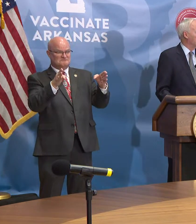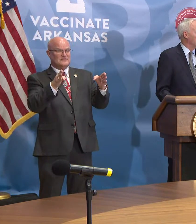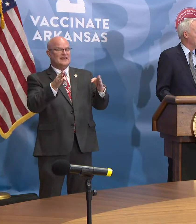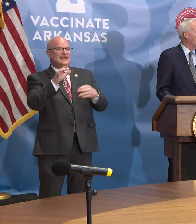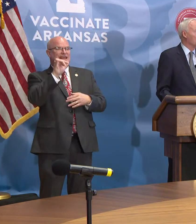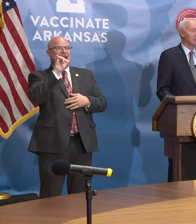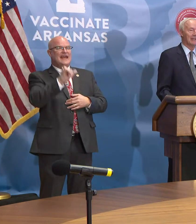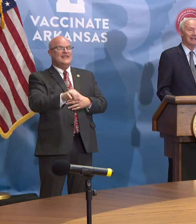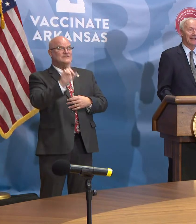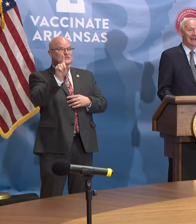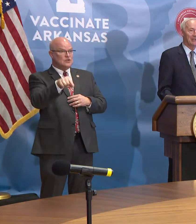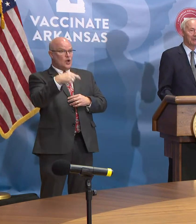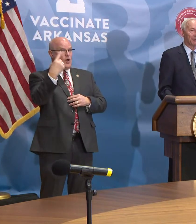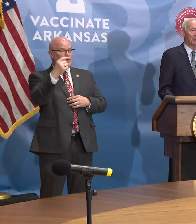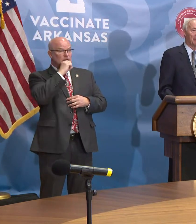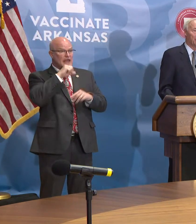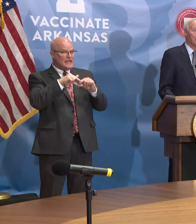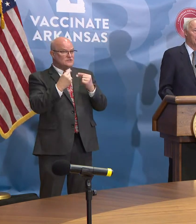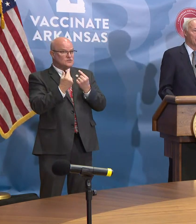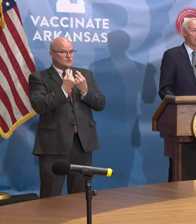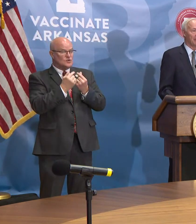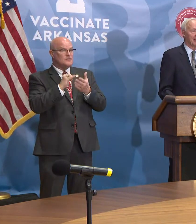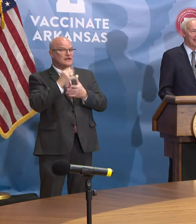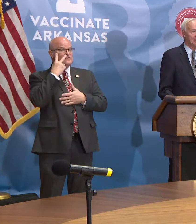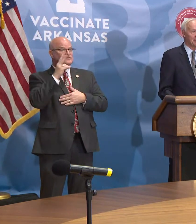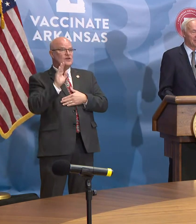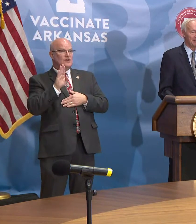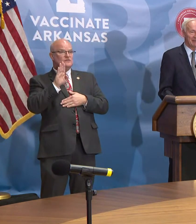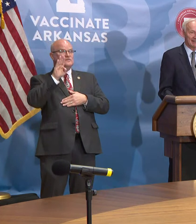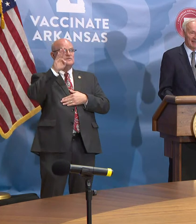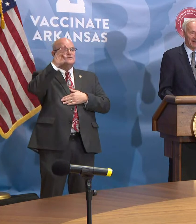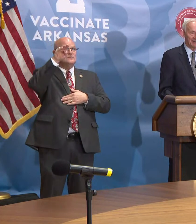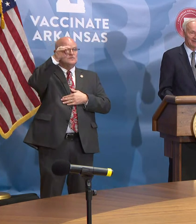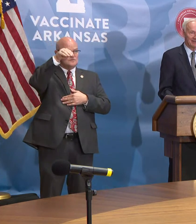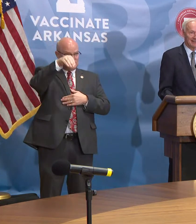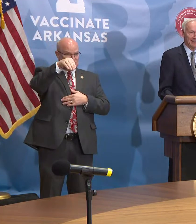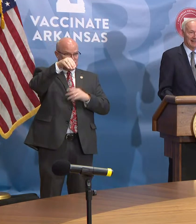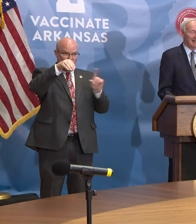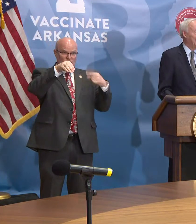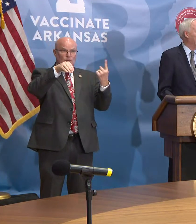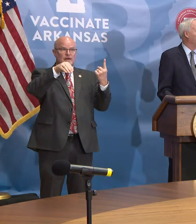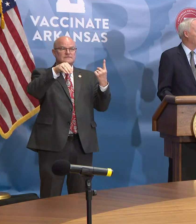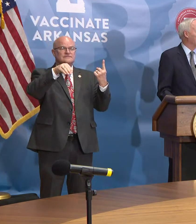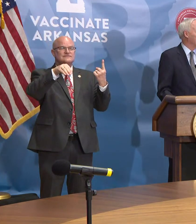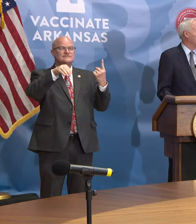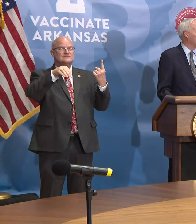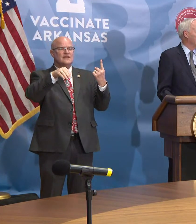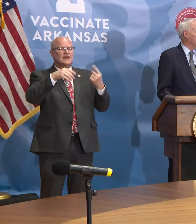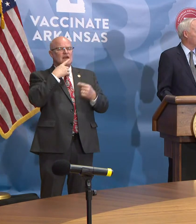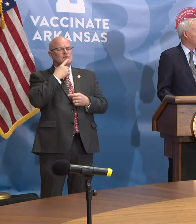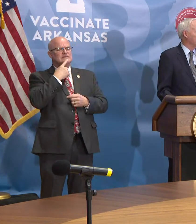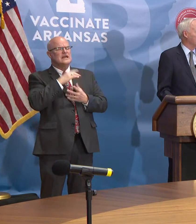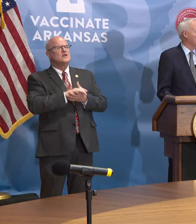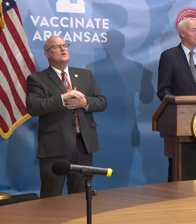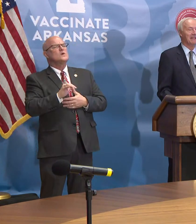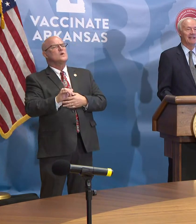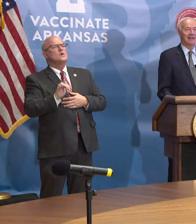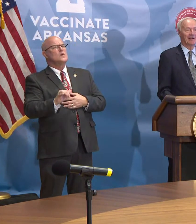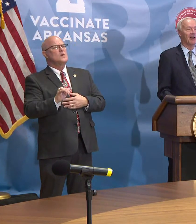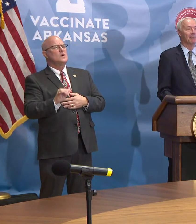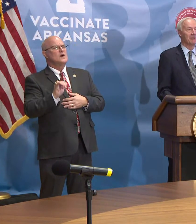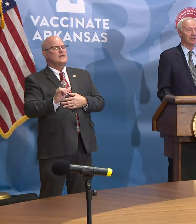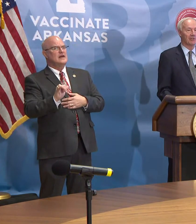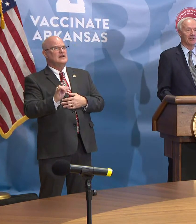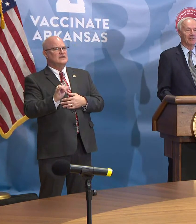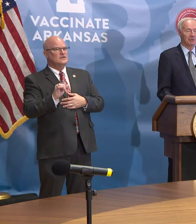and that was the only age group in which you saw the cases tipping down. And we said that could be